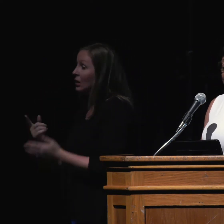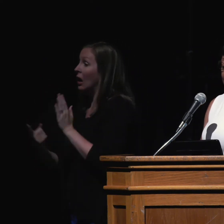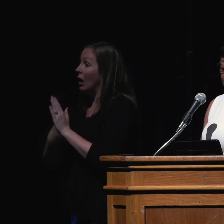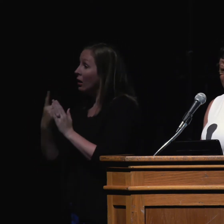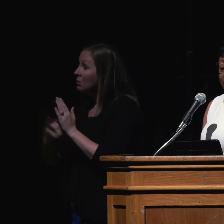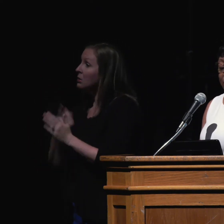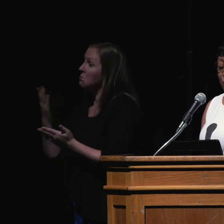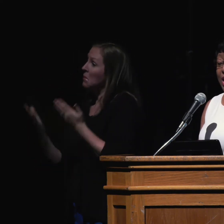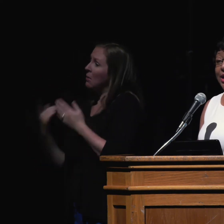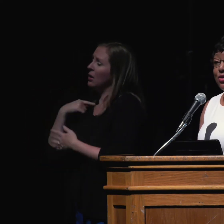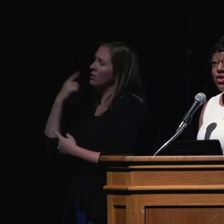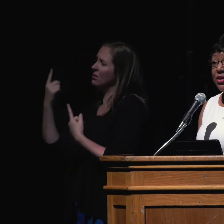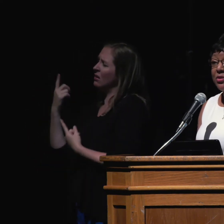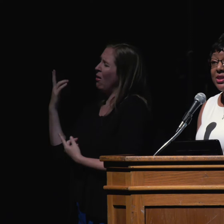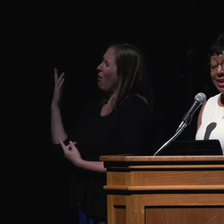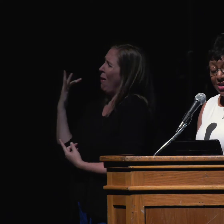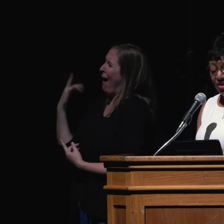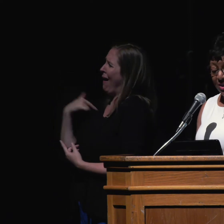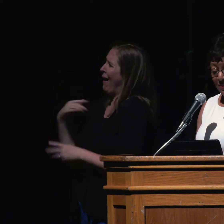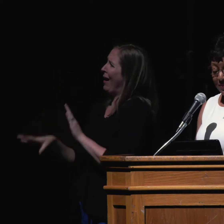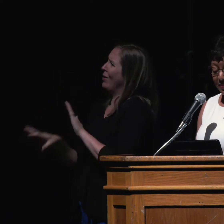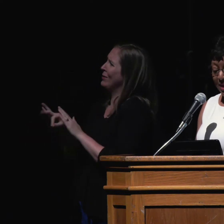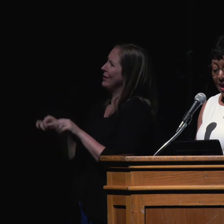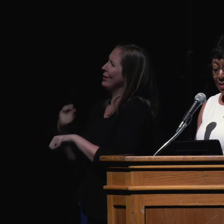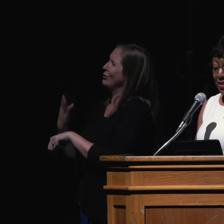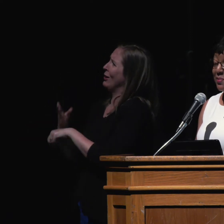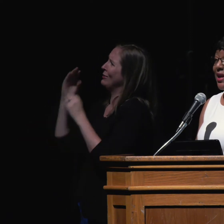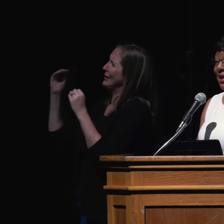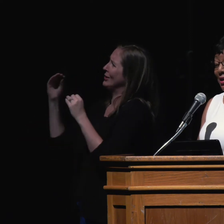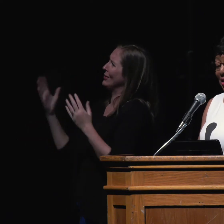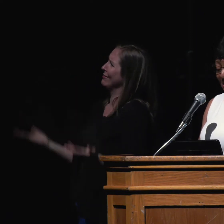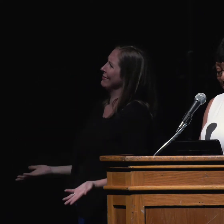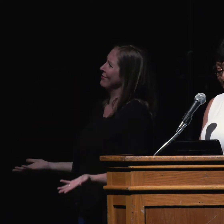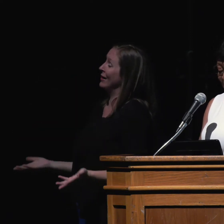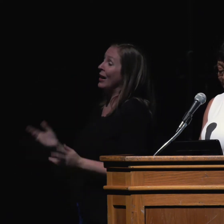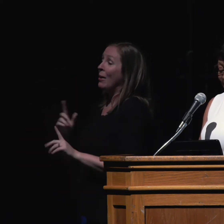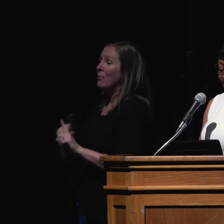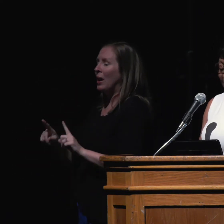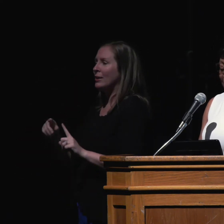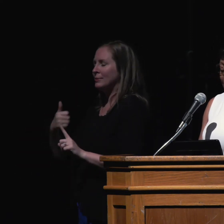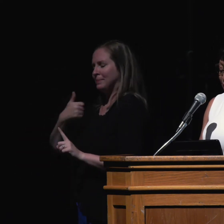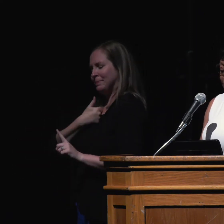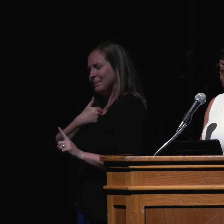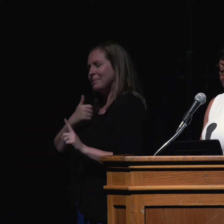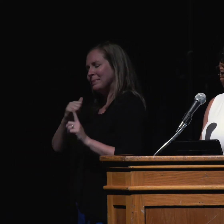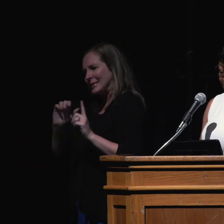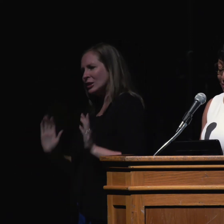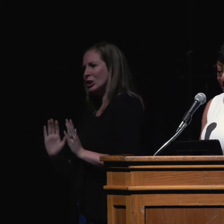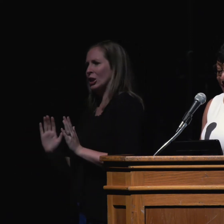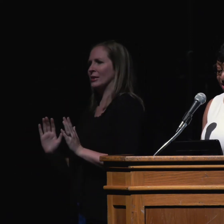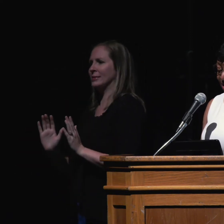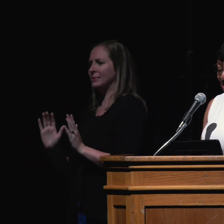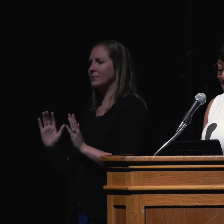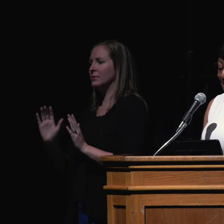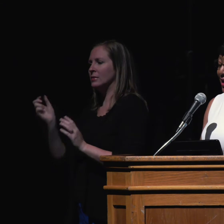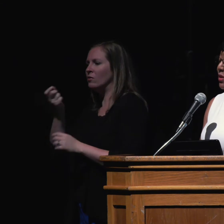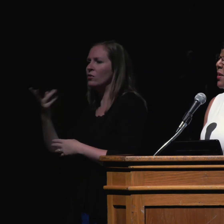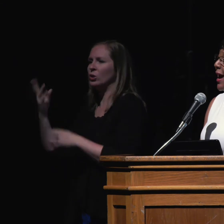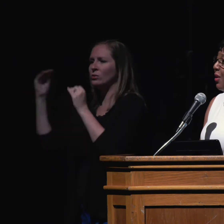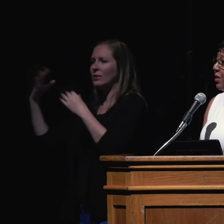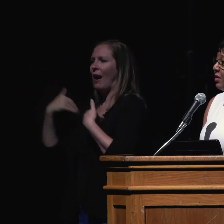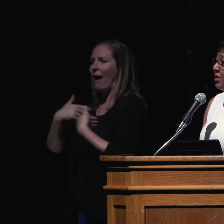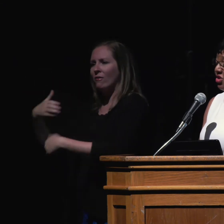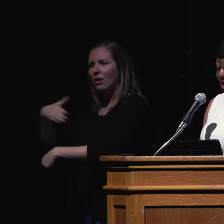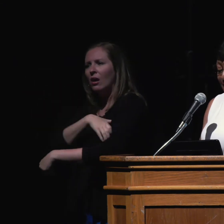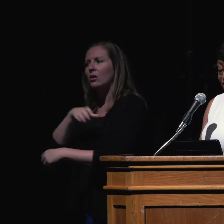times when you will wonder why you chose teaching. But be encouraged, there are so few professions that have